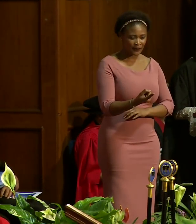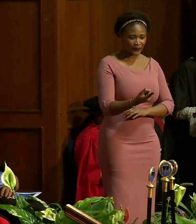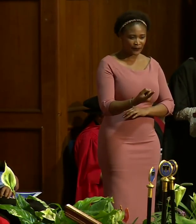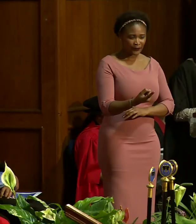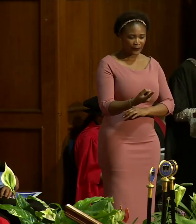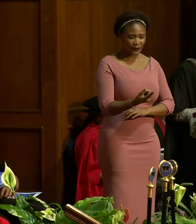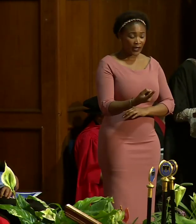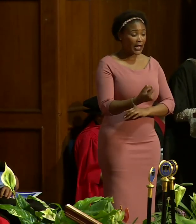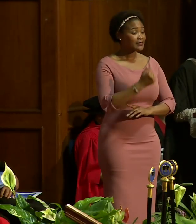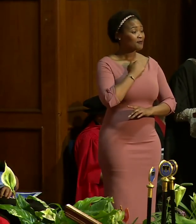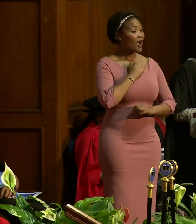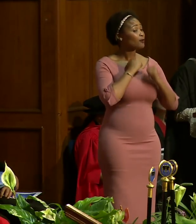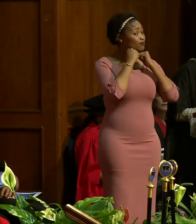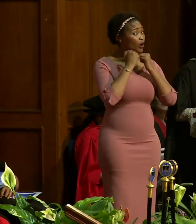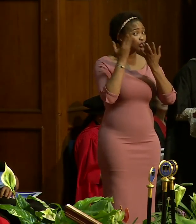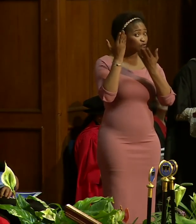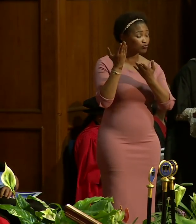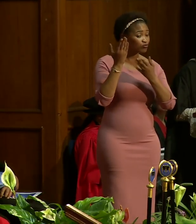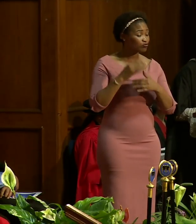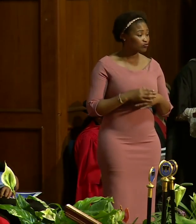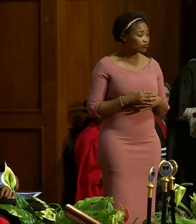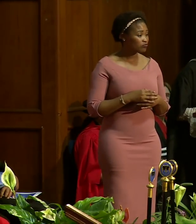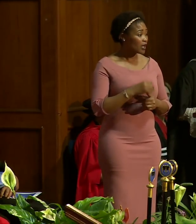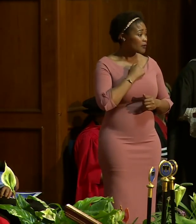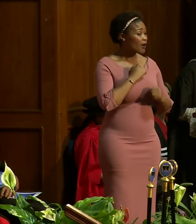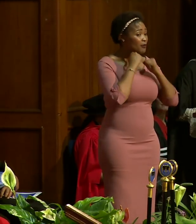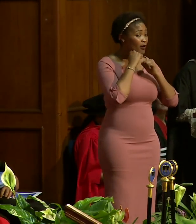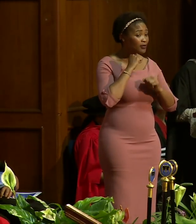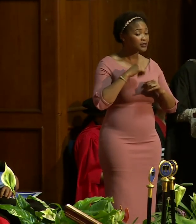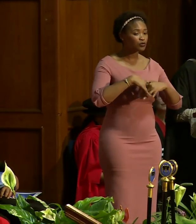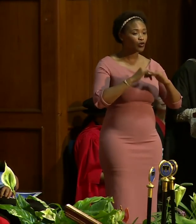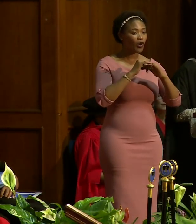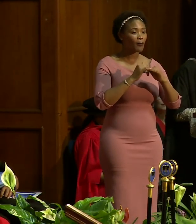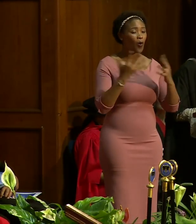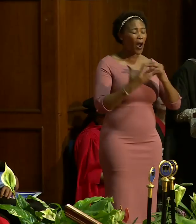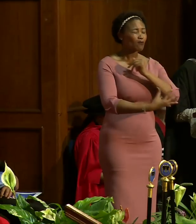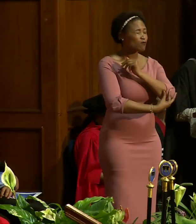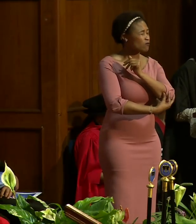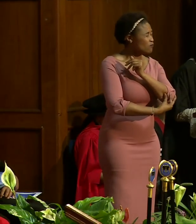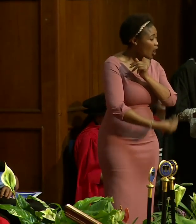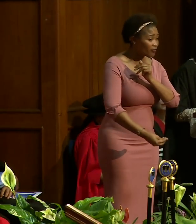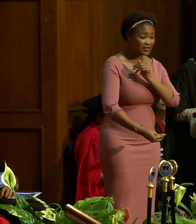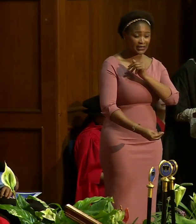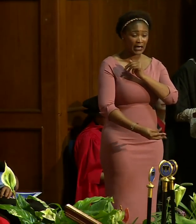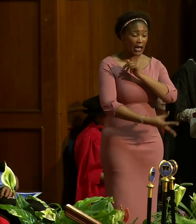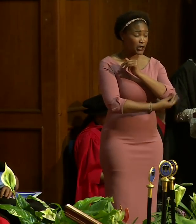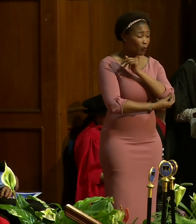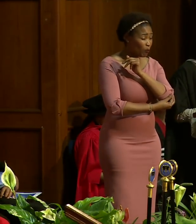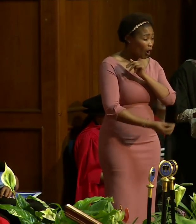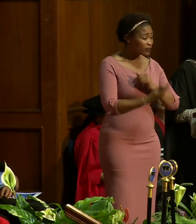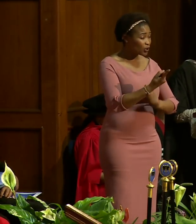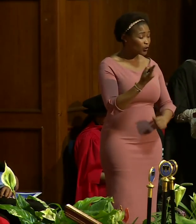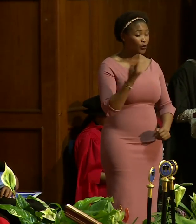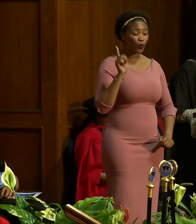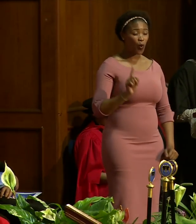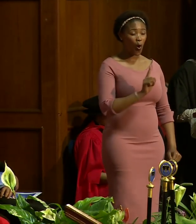really comes down to my parents. My parents grew up in abject poverty, the kind of poverty where you walk to school